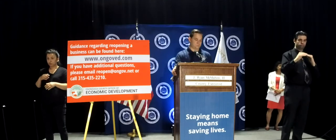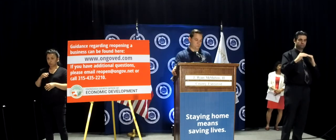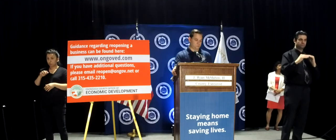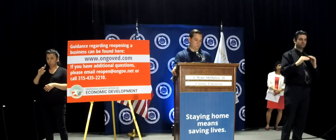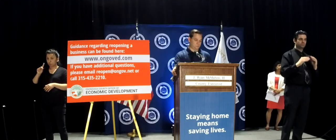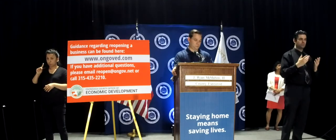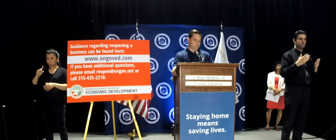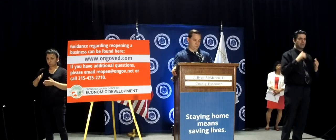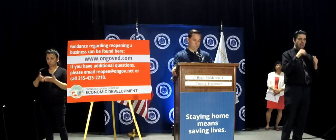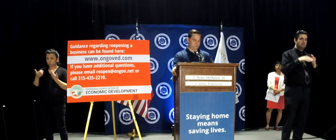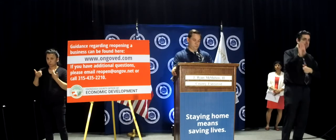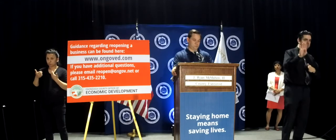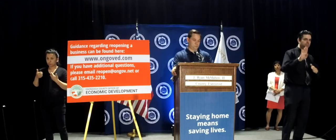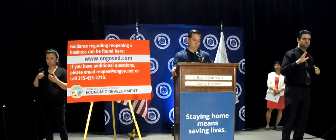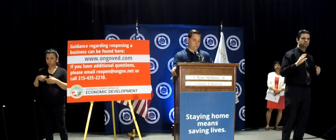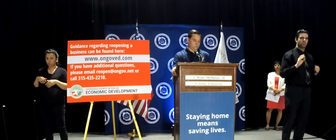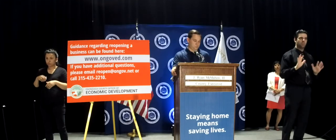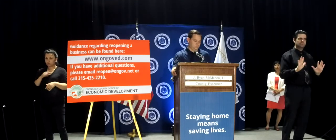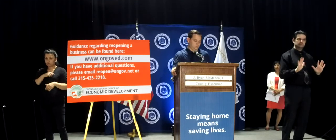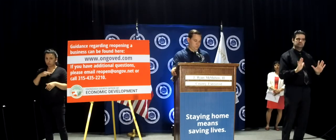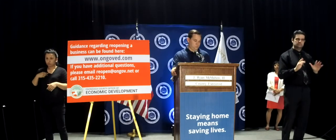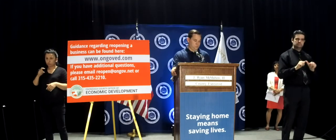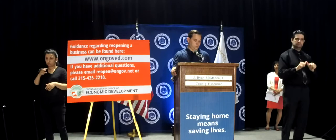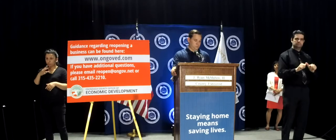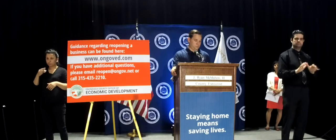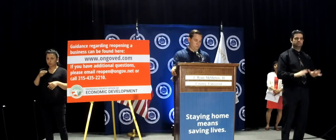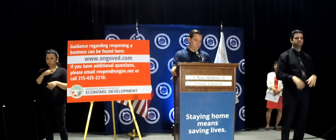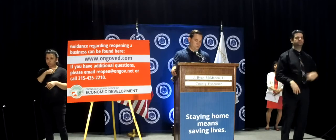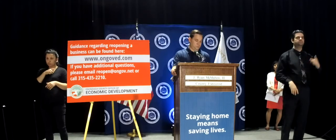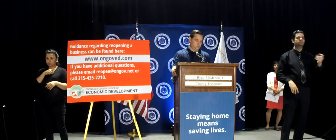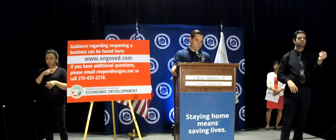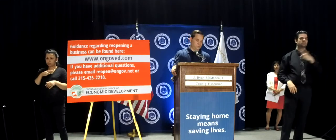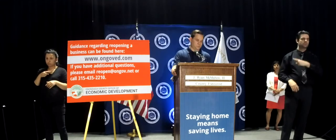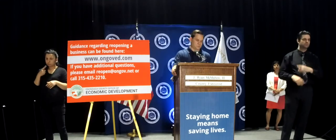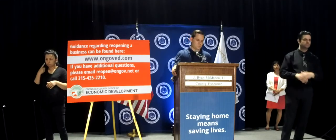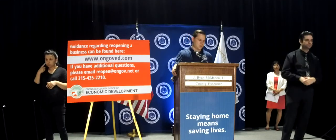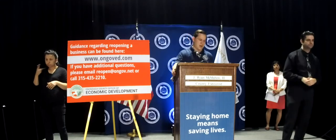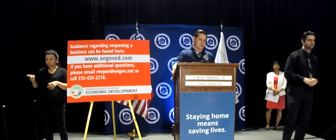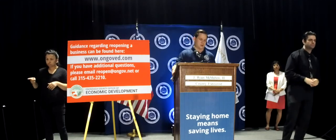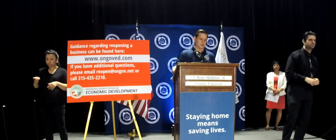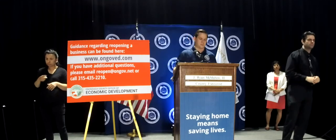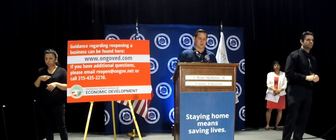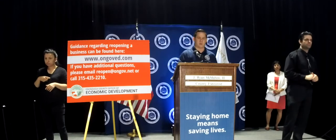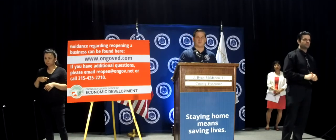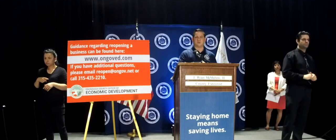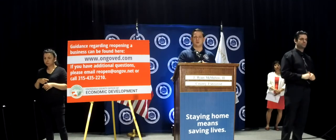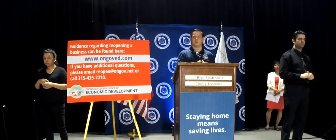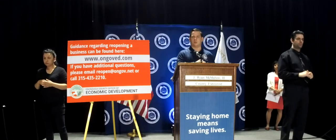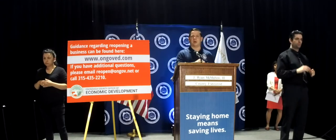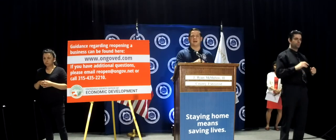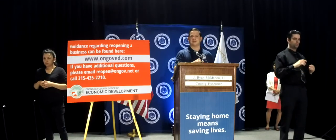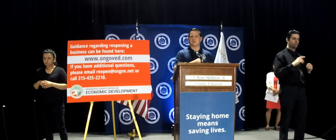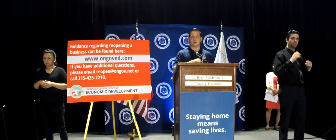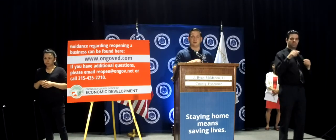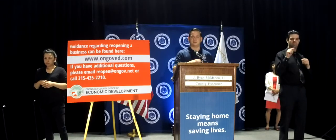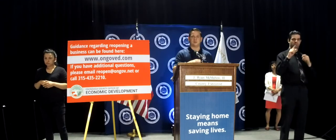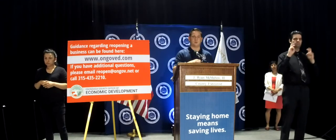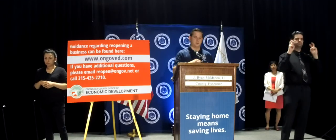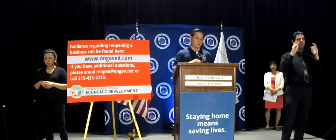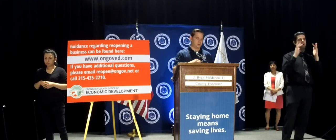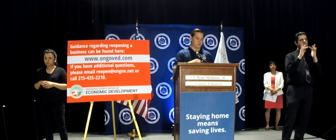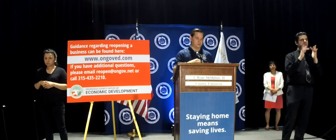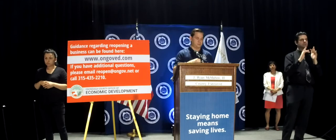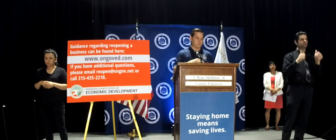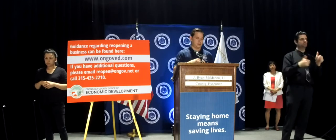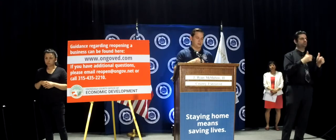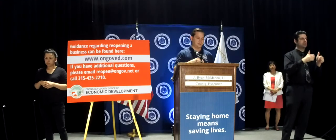that recently in terms of through contact tracing, noticing that, hey, there was definitely more? Yeah, I think I'm referencing over the process, right? So we've